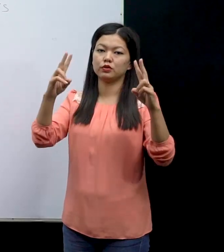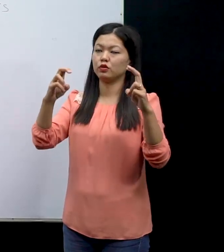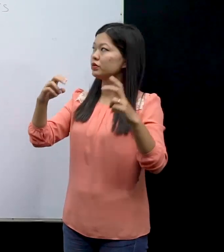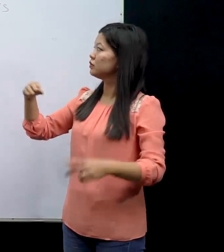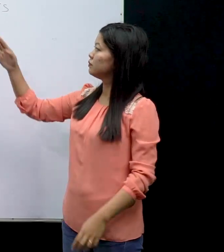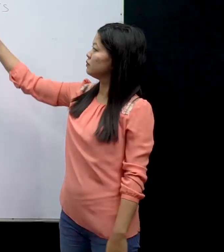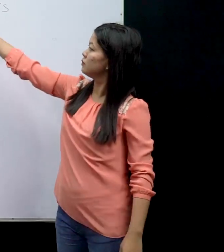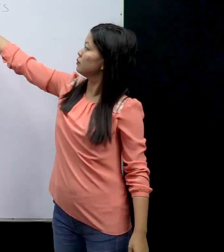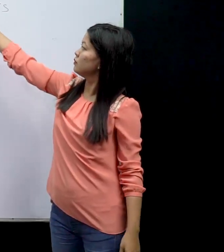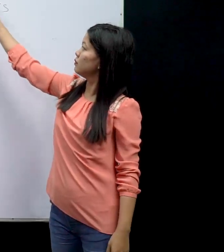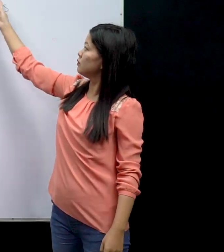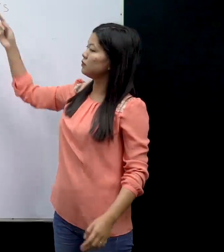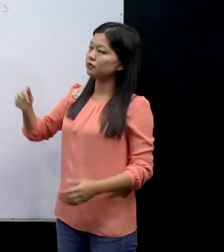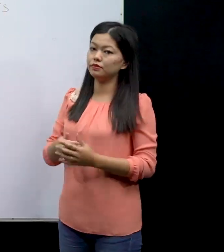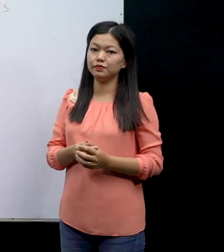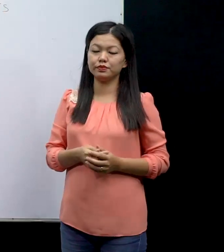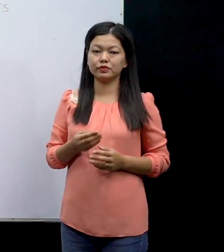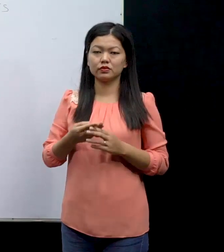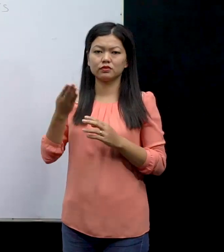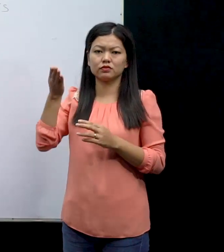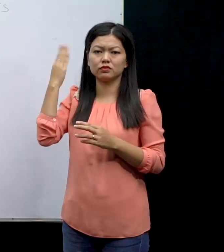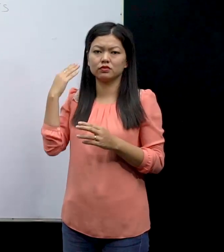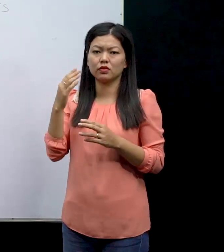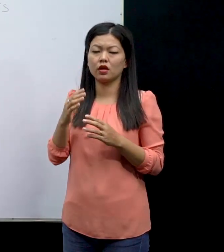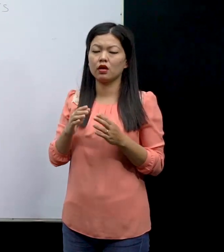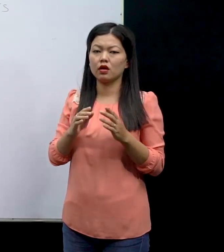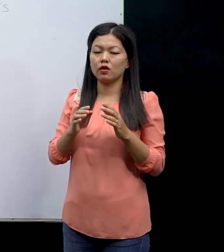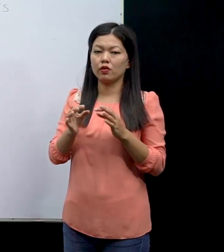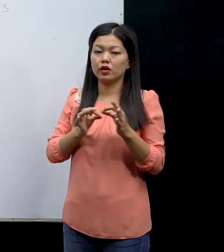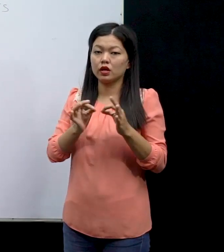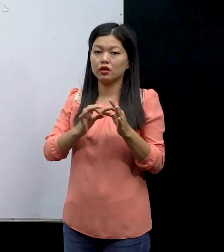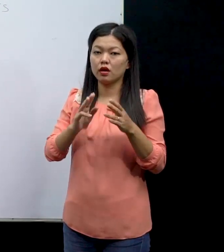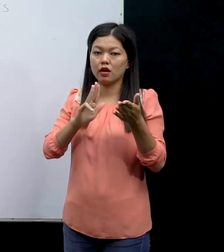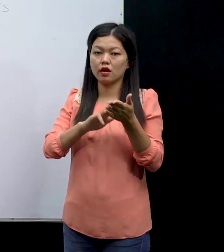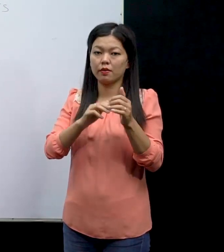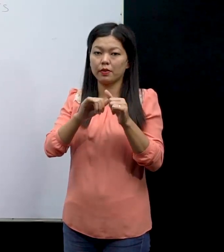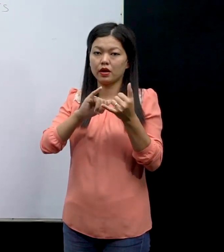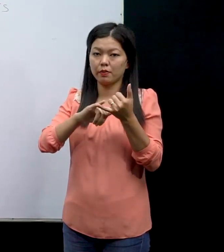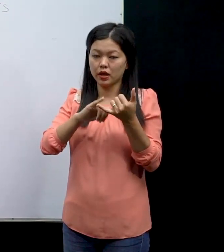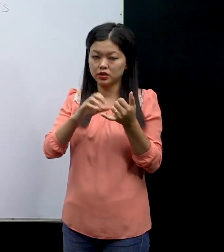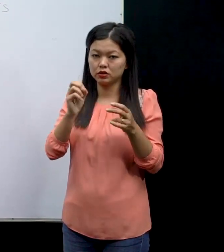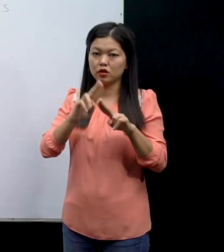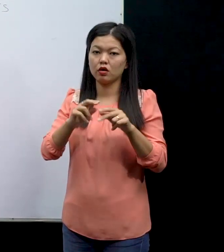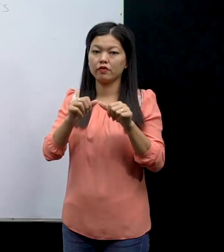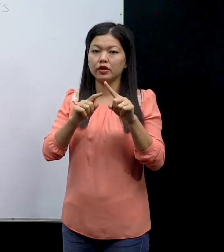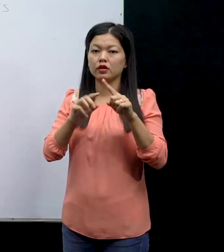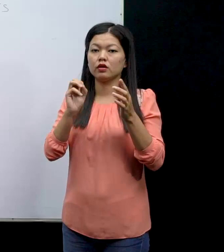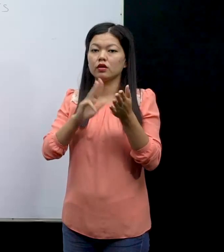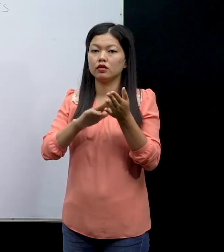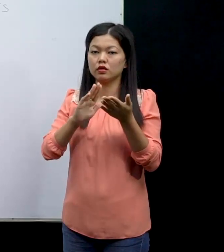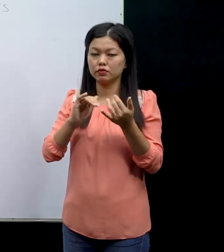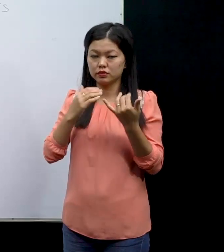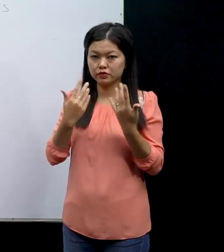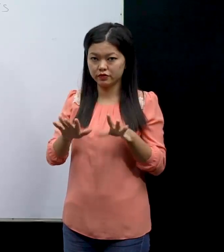so yesterday we have discussed about the mass of an atoms, clear? So today we'll discuss about the mass of some elements, and like I have